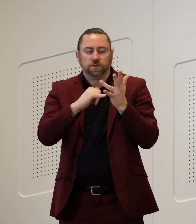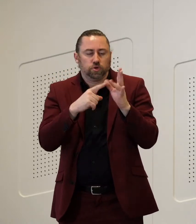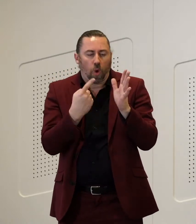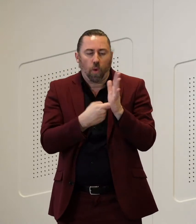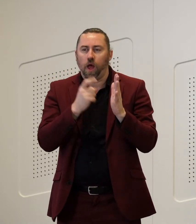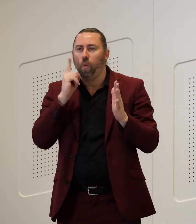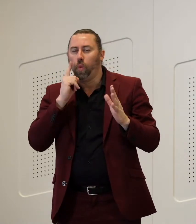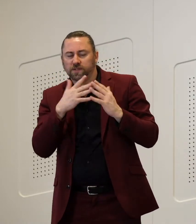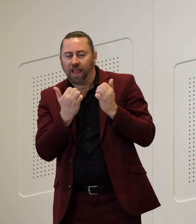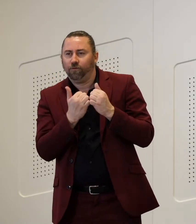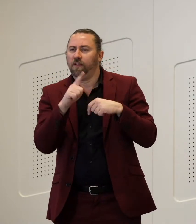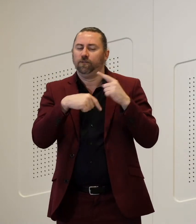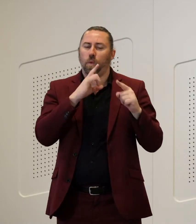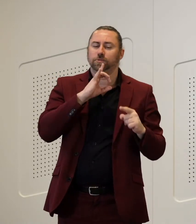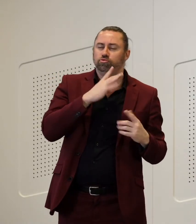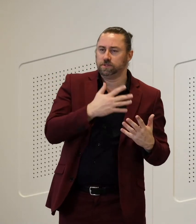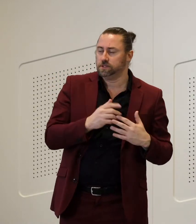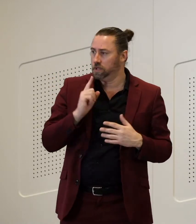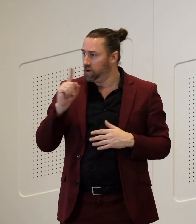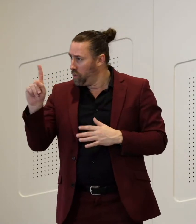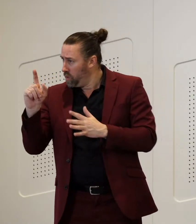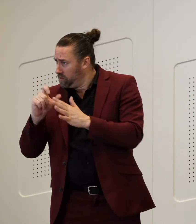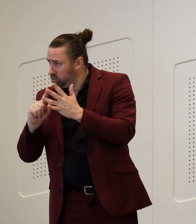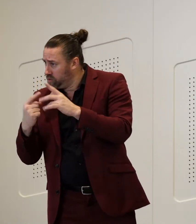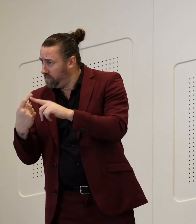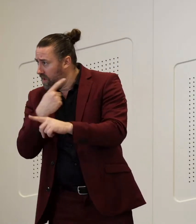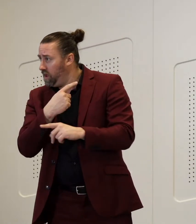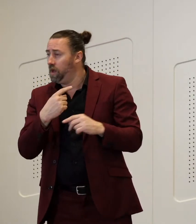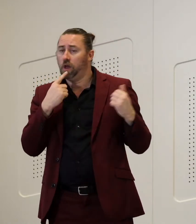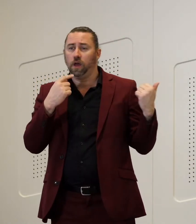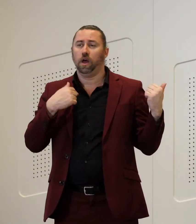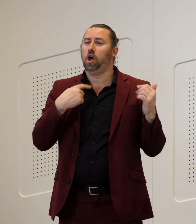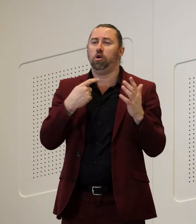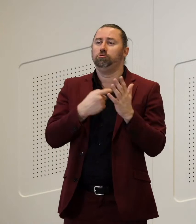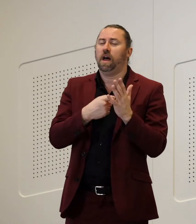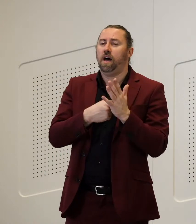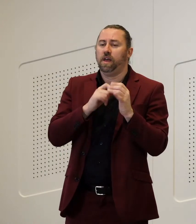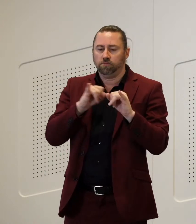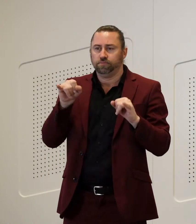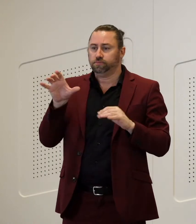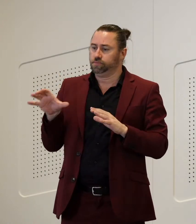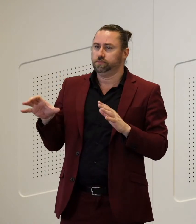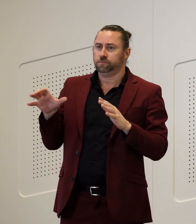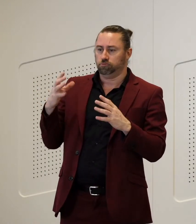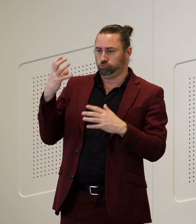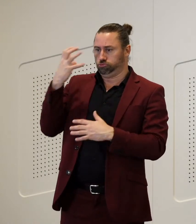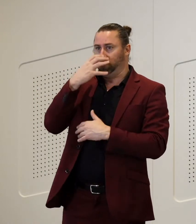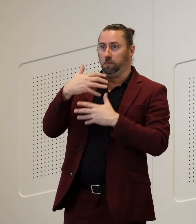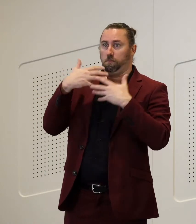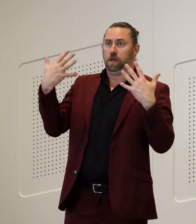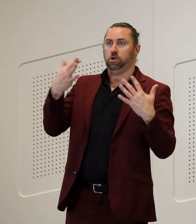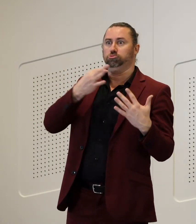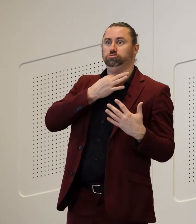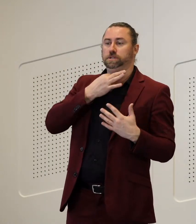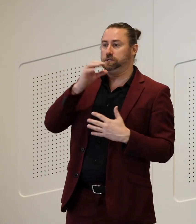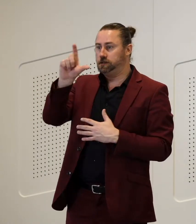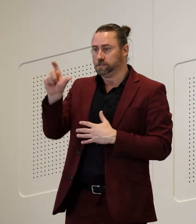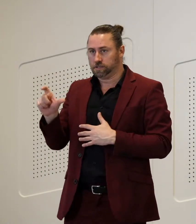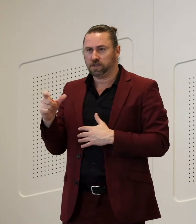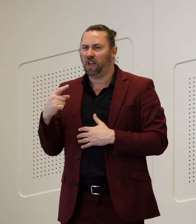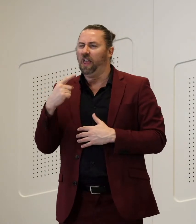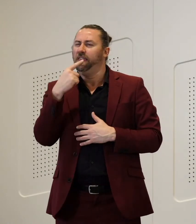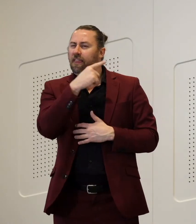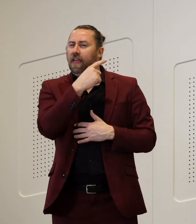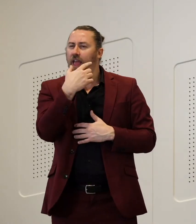we've certainly seen that in the past. So in previous rounds, rather than going straight to an endanger listing, they have put in place a